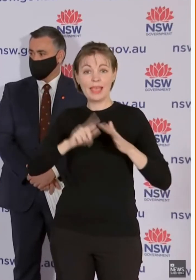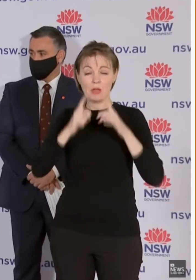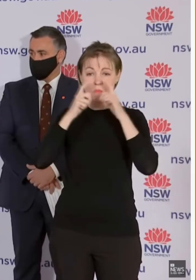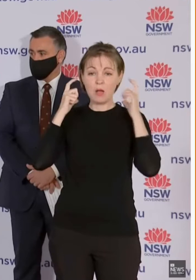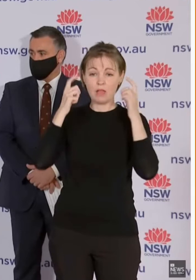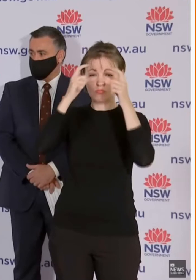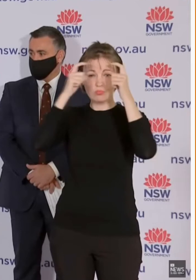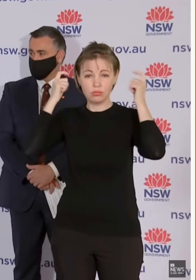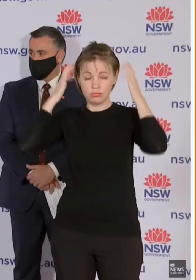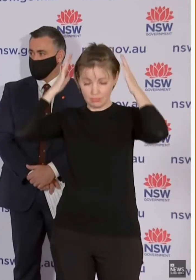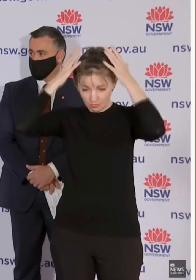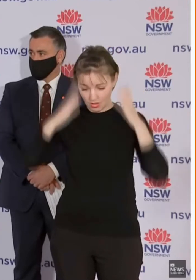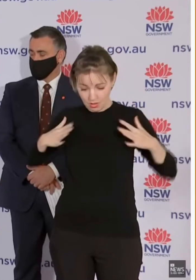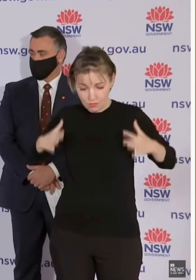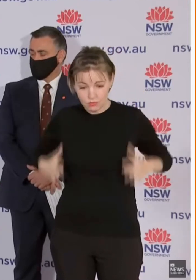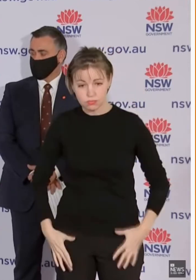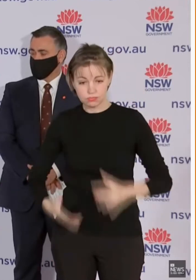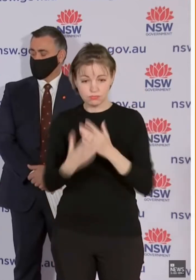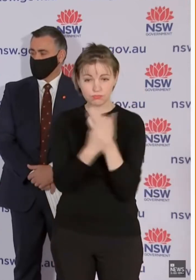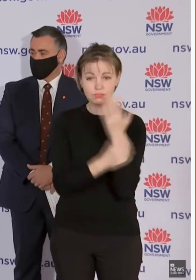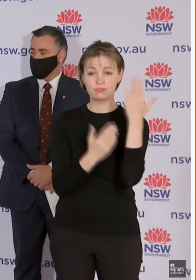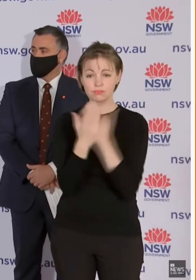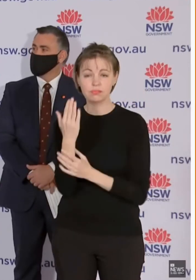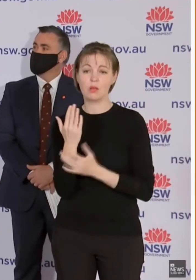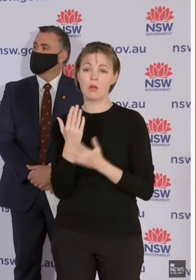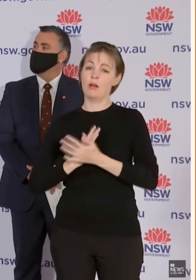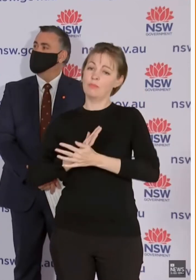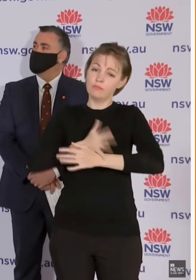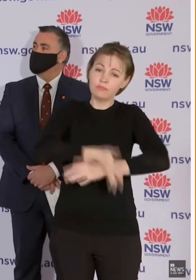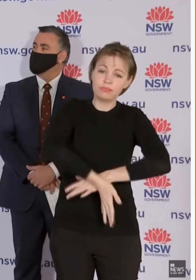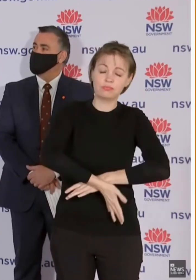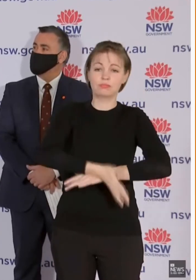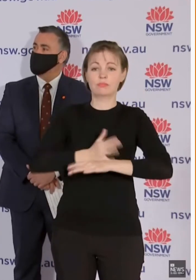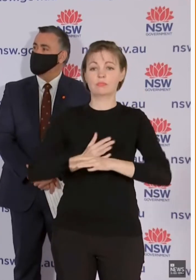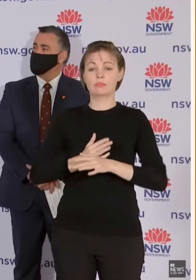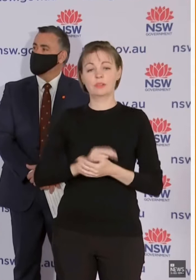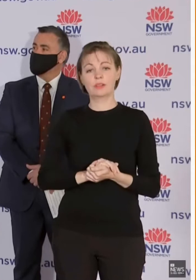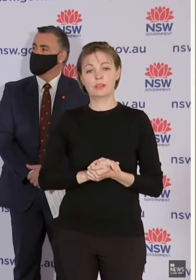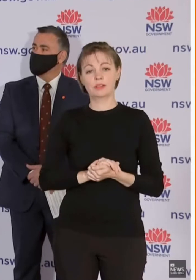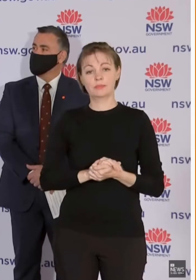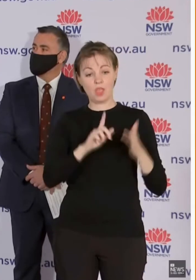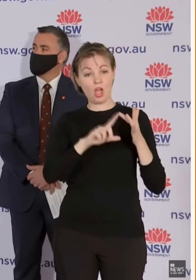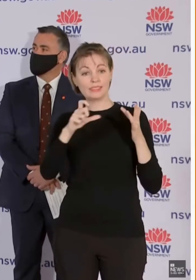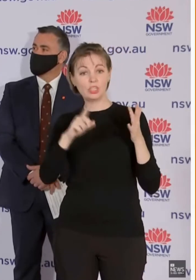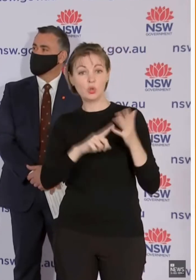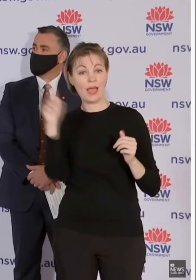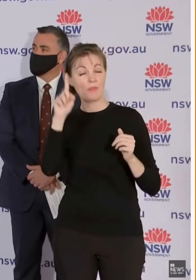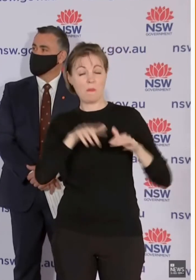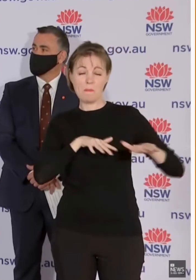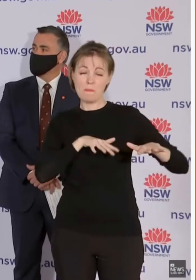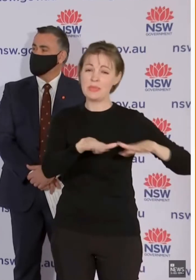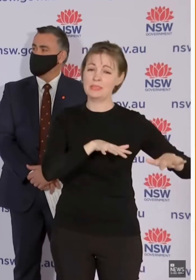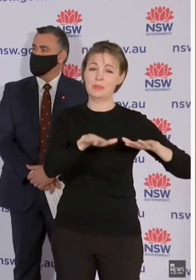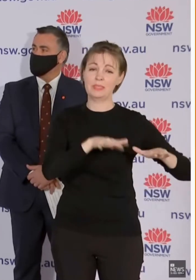time. This is really physically hard work. While our intensive care units are really busy and stretched at the moment, we